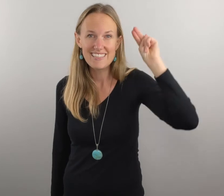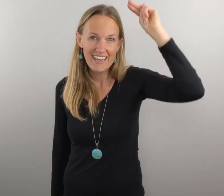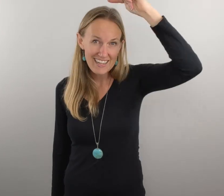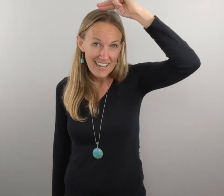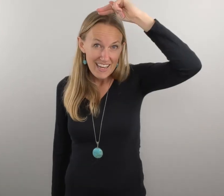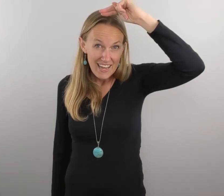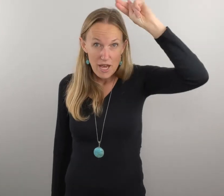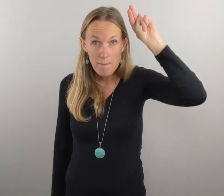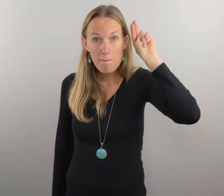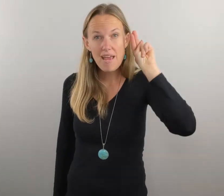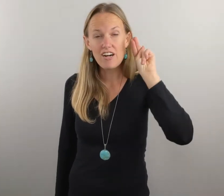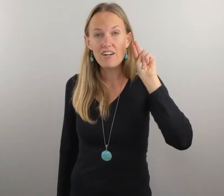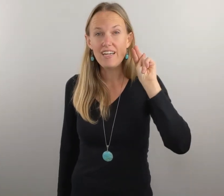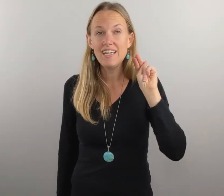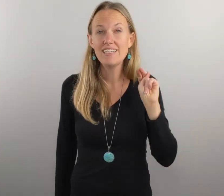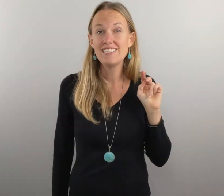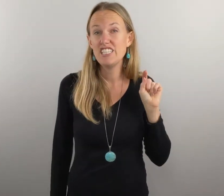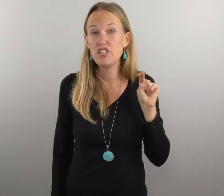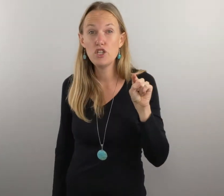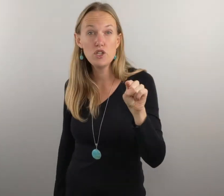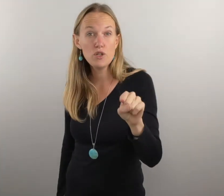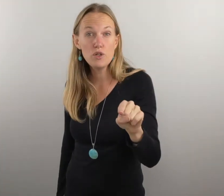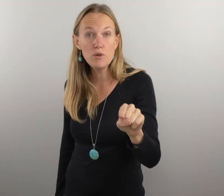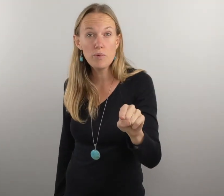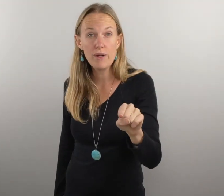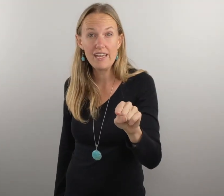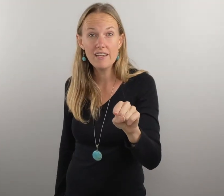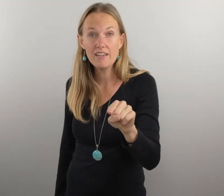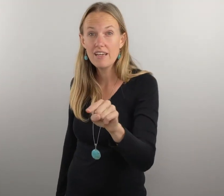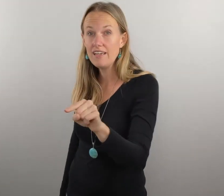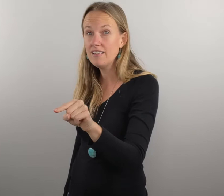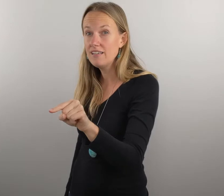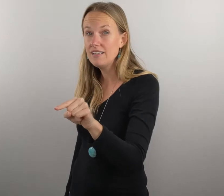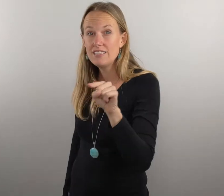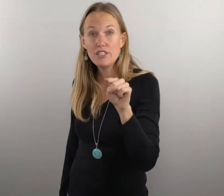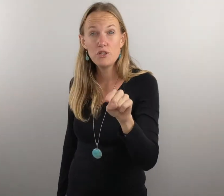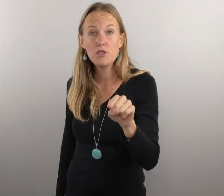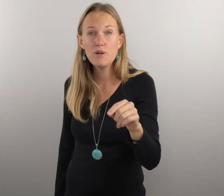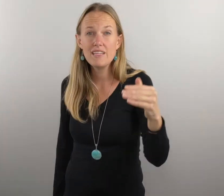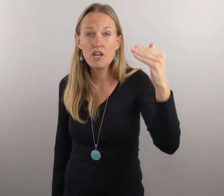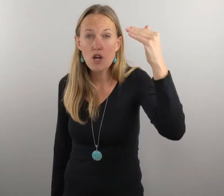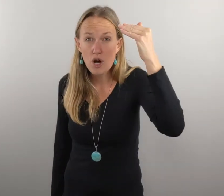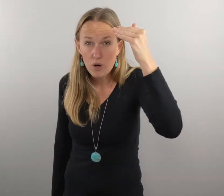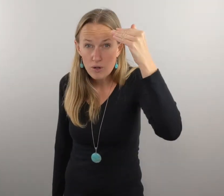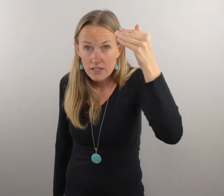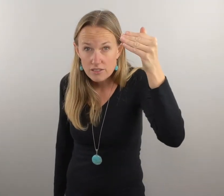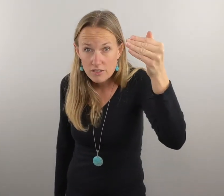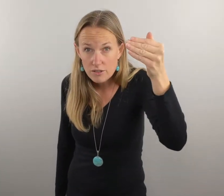okay? Mary, did you, pointing, okay? Did you, and then know. So you're doing